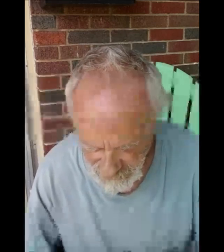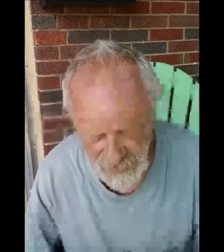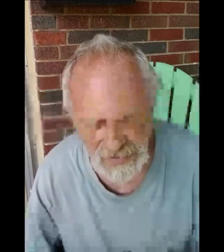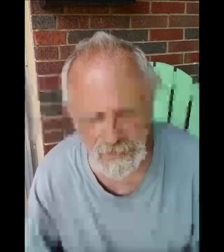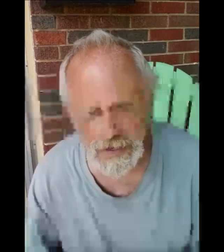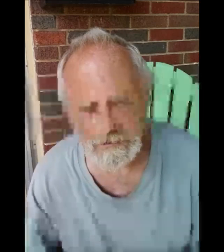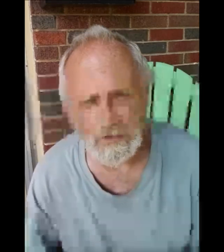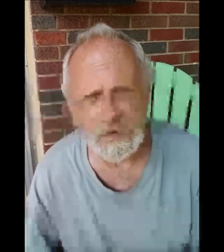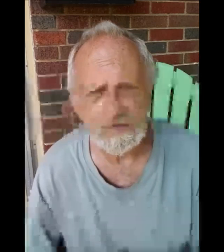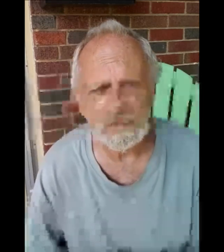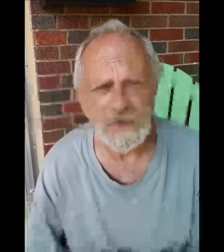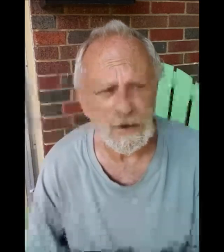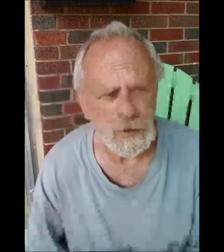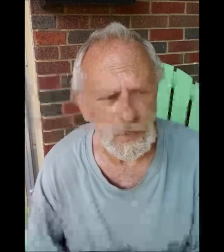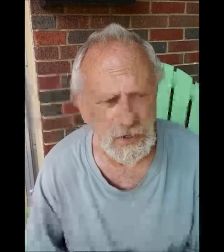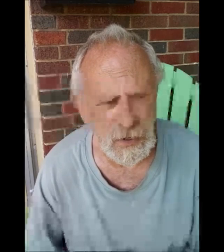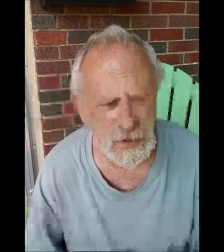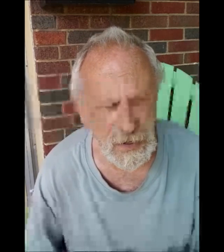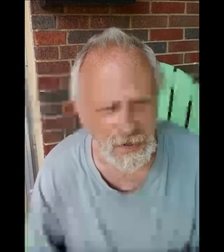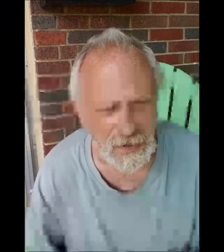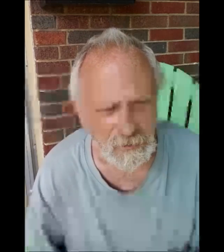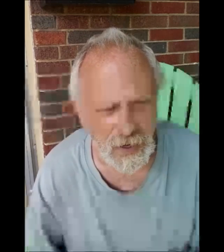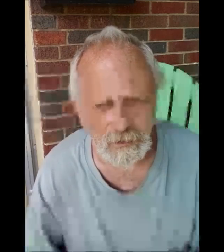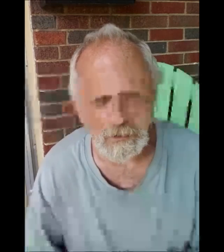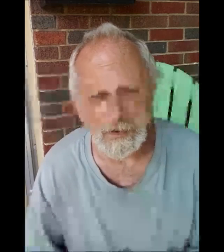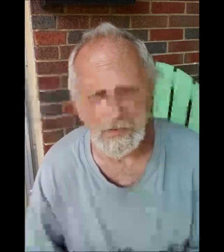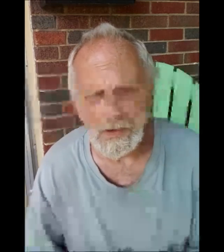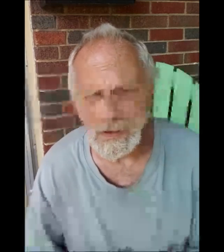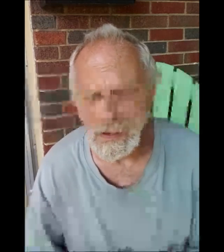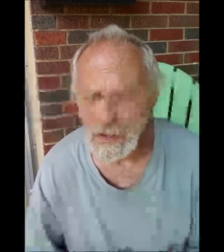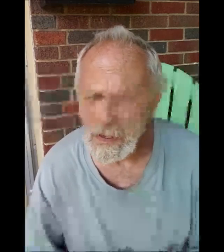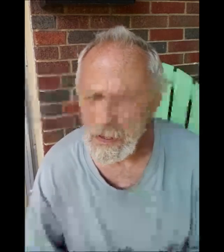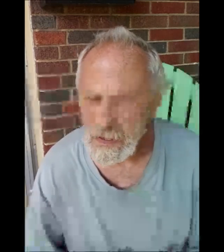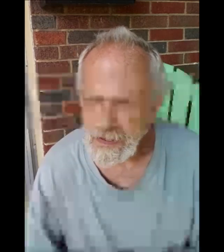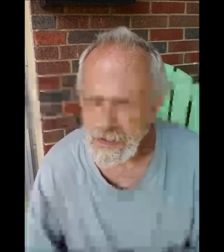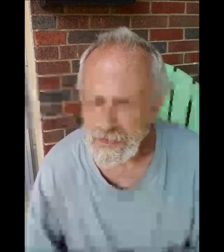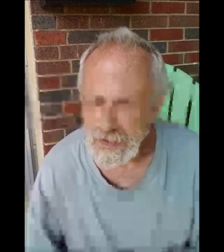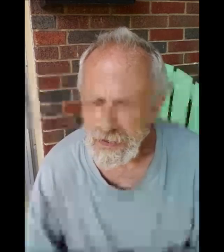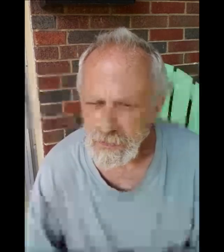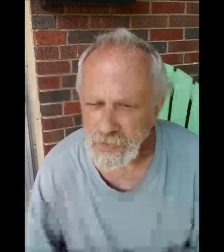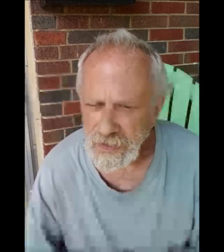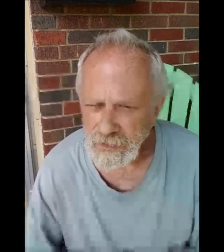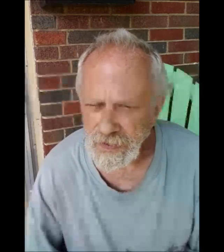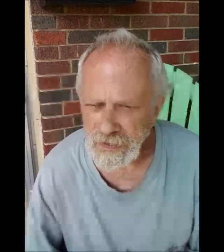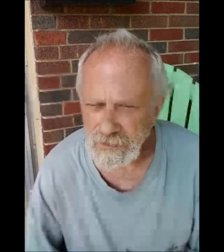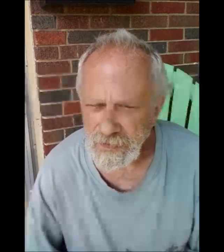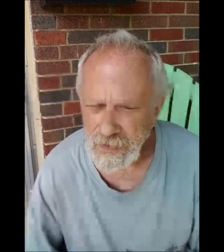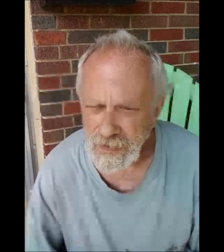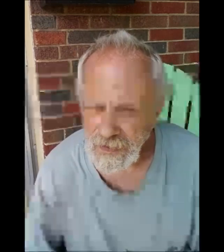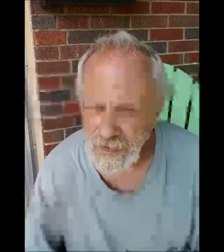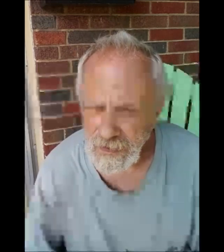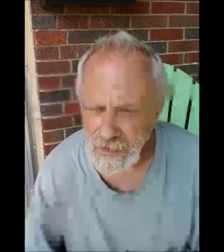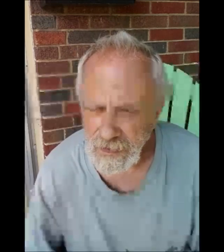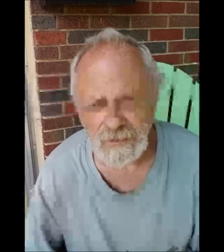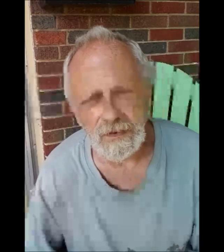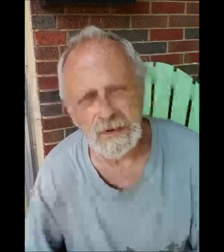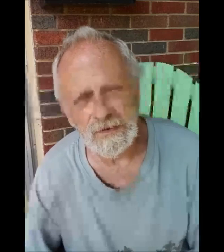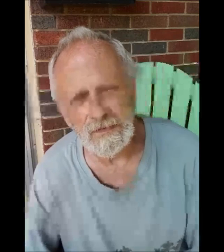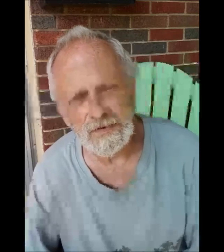simplistic manner for kids of that era, which are probably about the reading grade of definitely kids of this